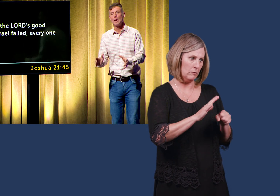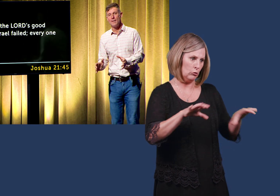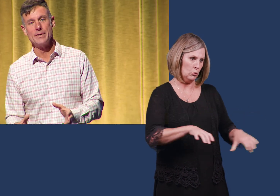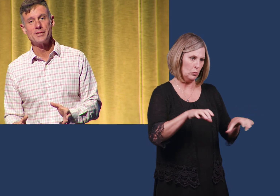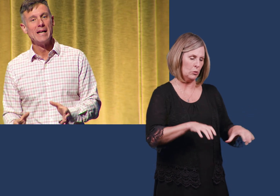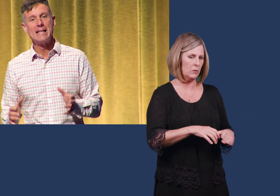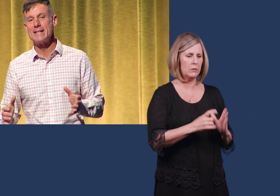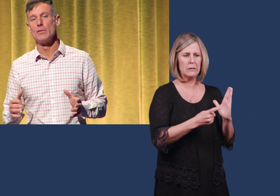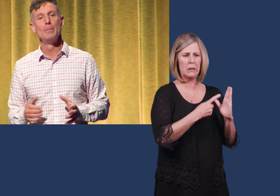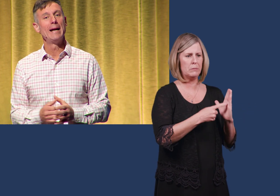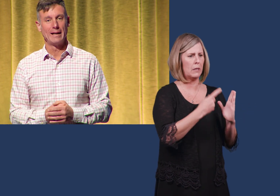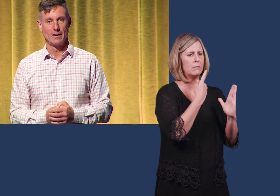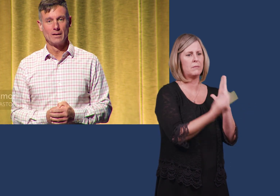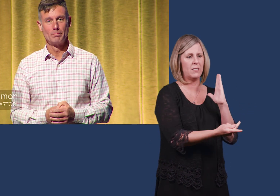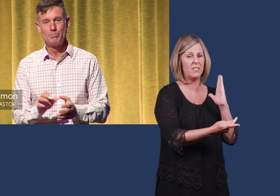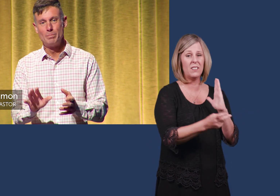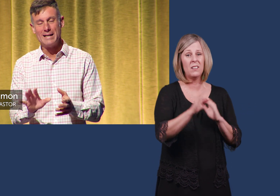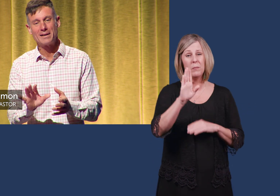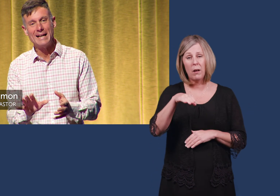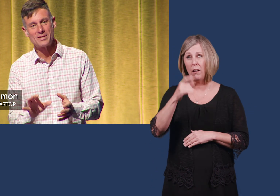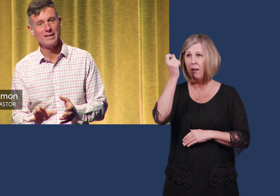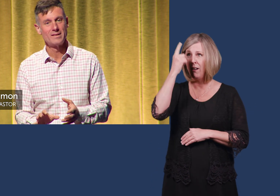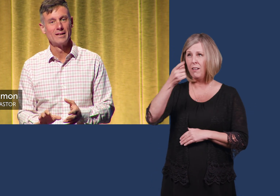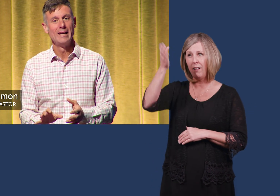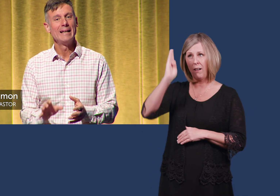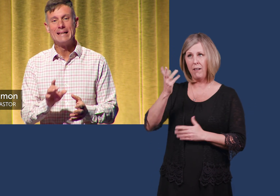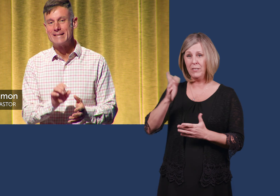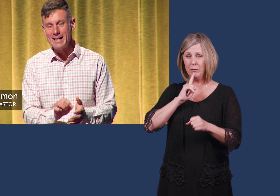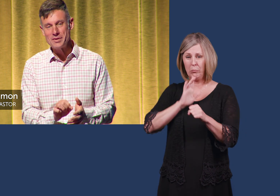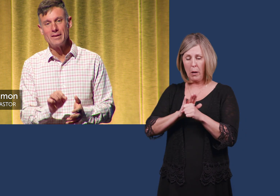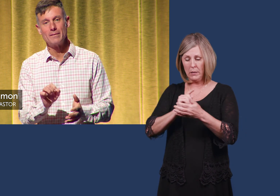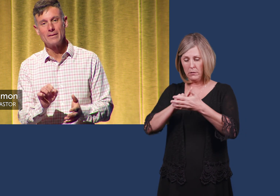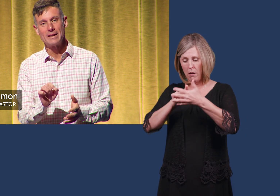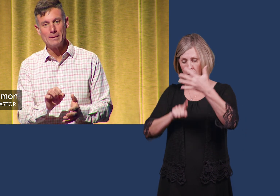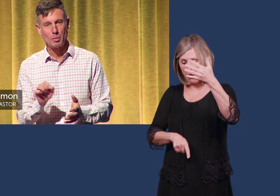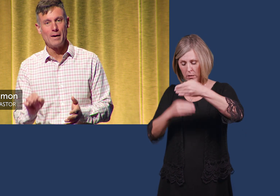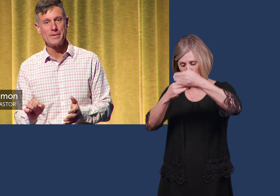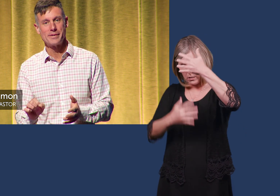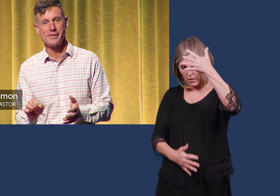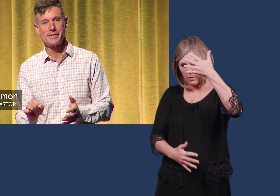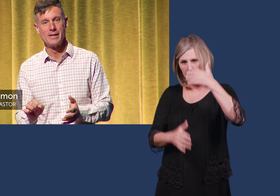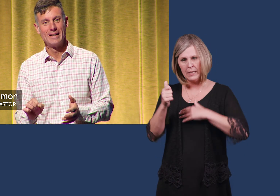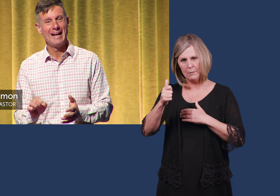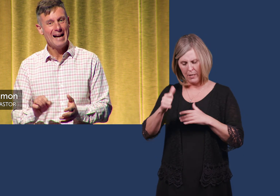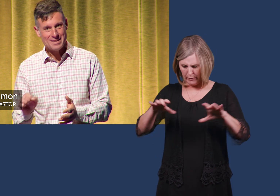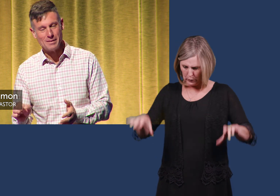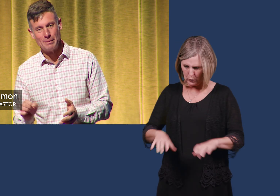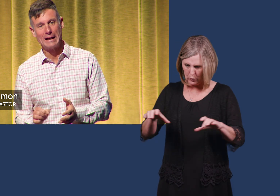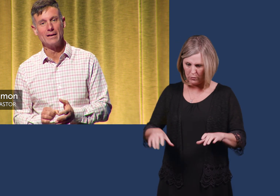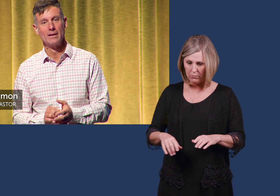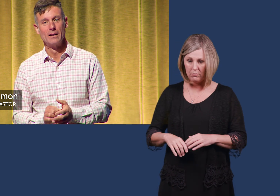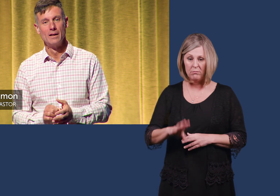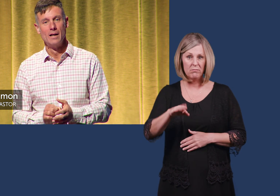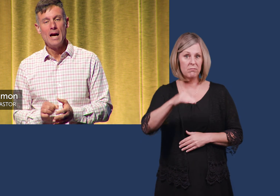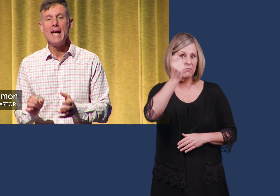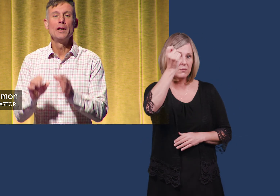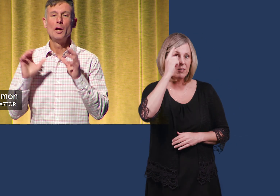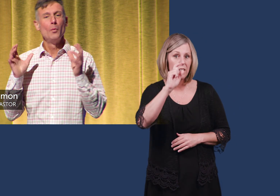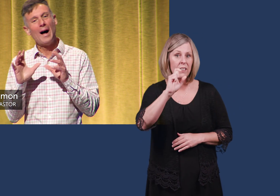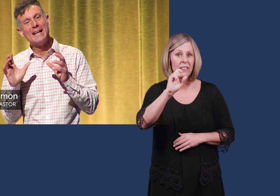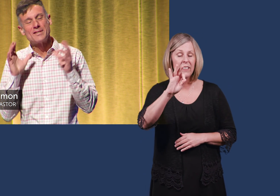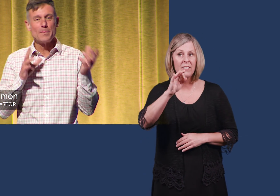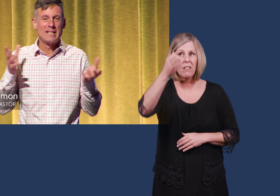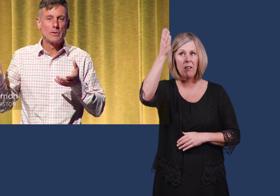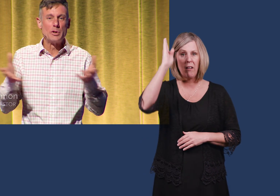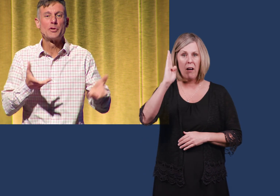every promise He's ever made. But now catch this, He doesn't keep promises He hasn't made.